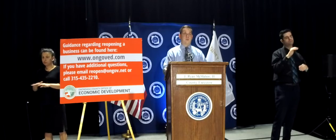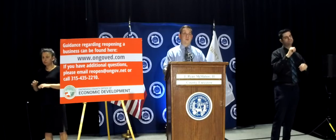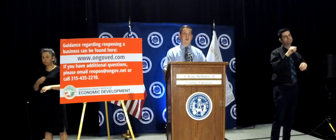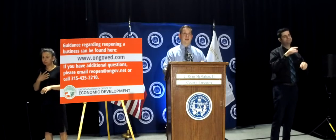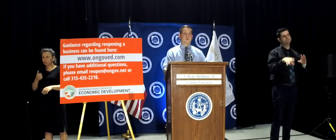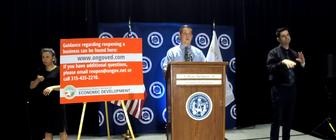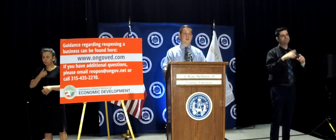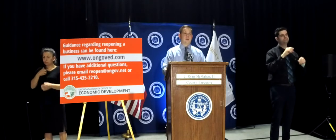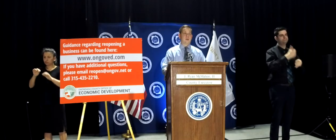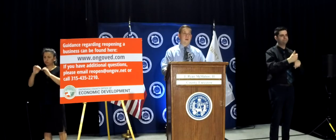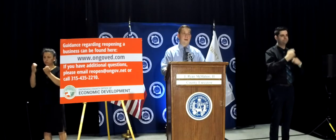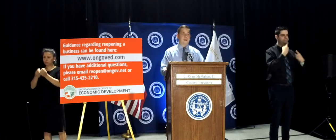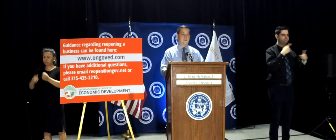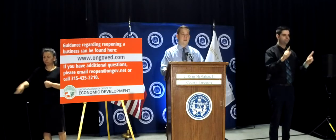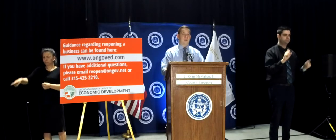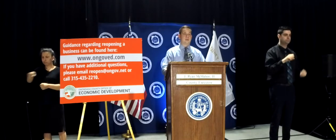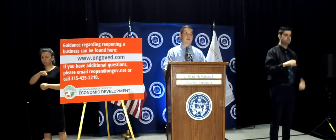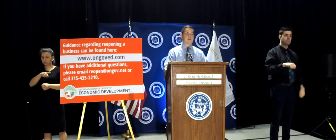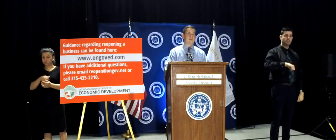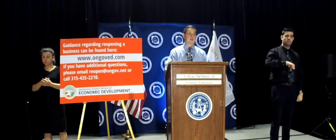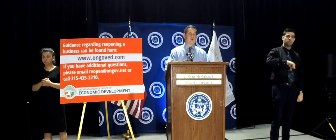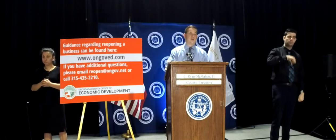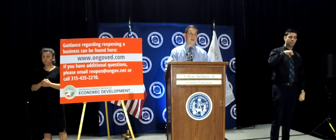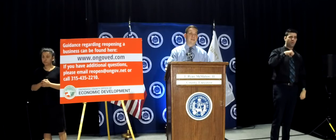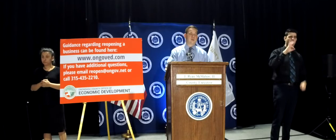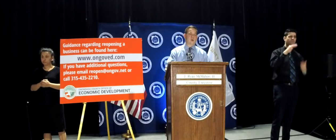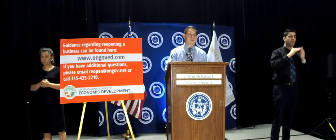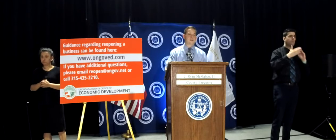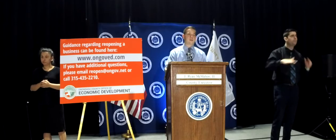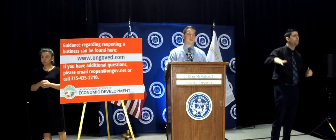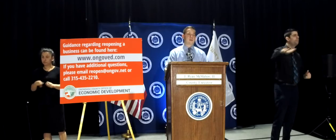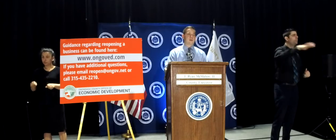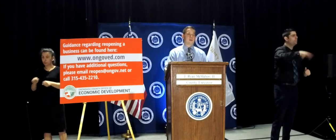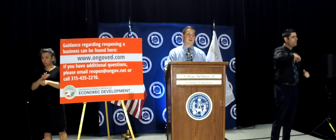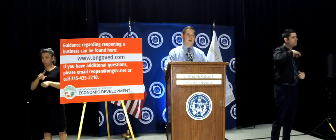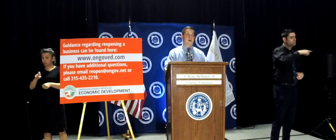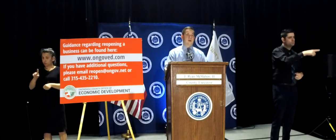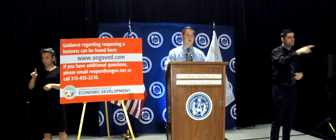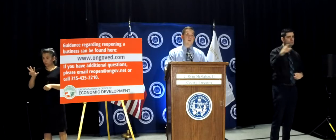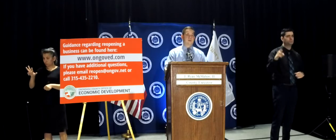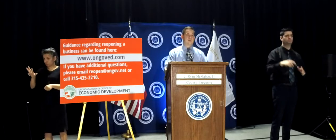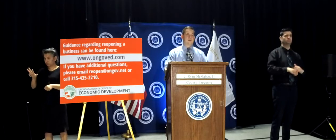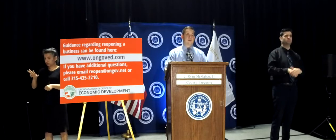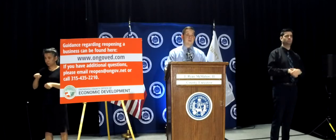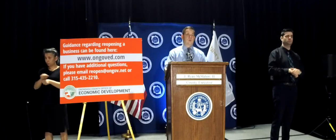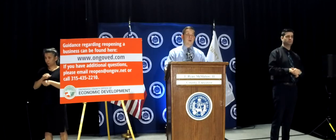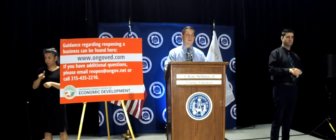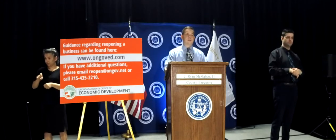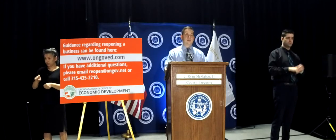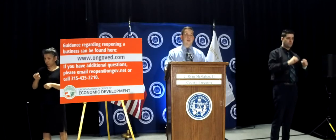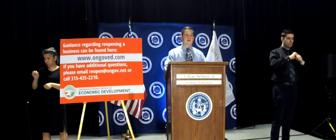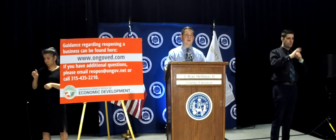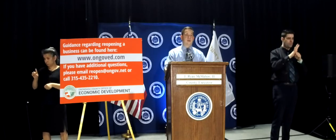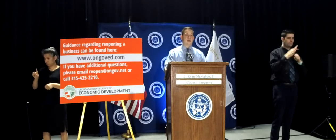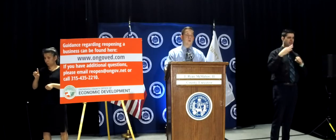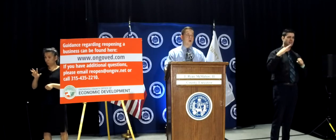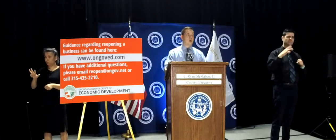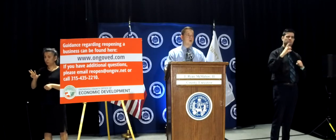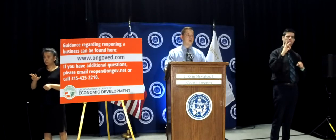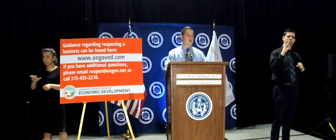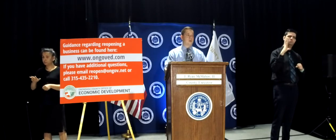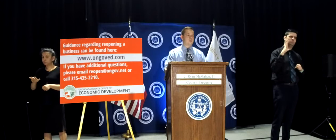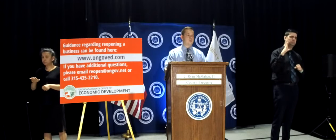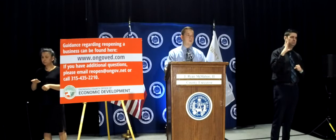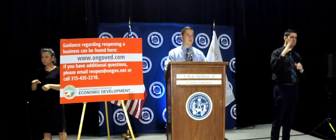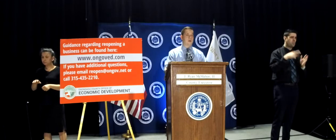all accomplished collectively. Think about this COVID-19 crisis. This is once in a